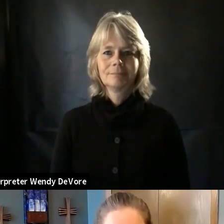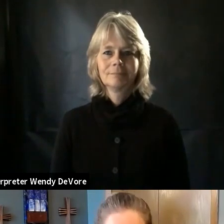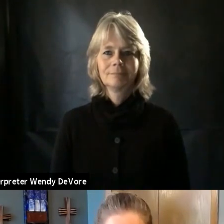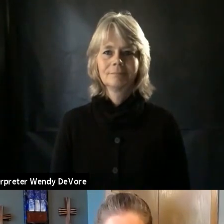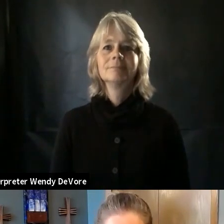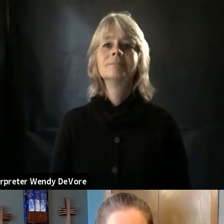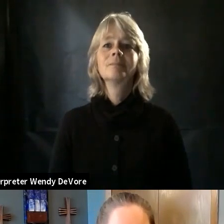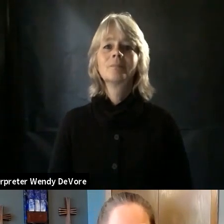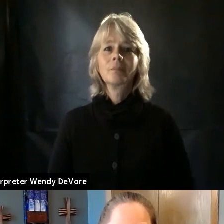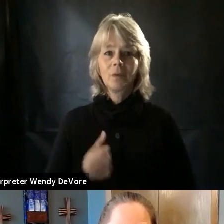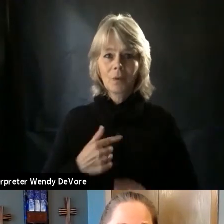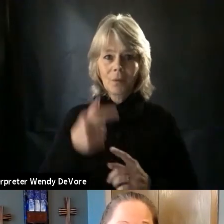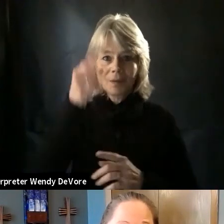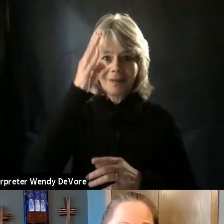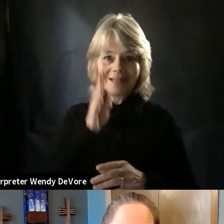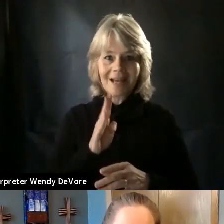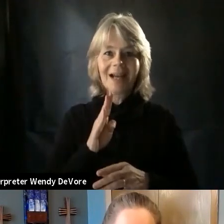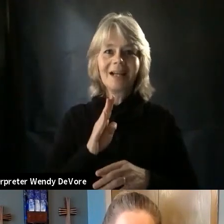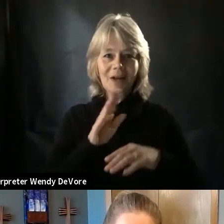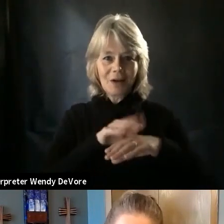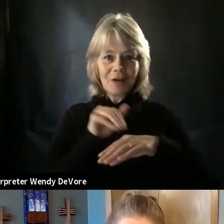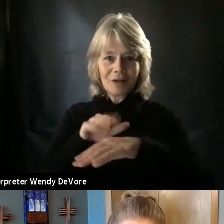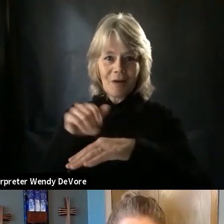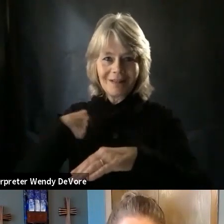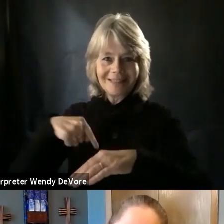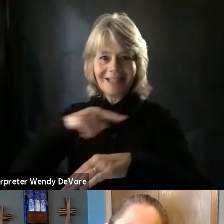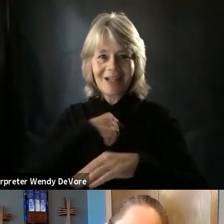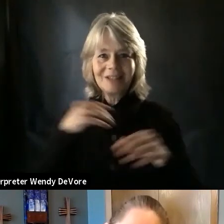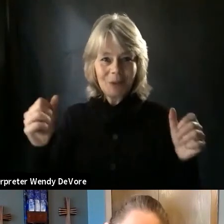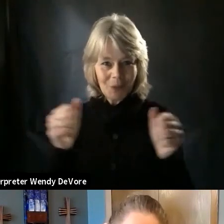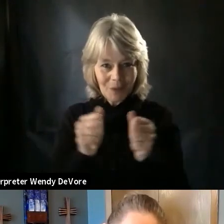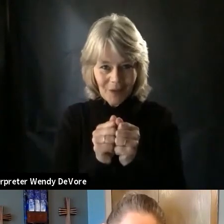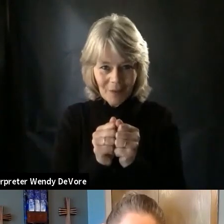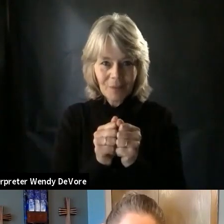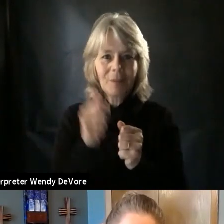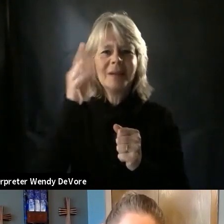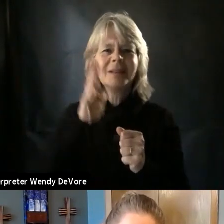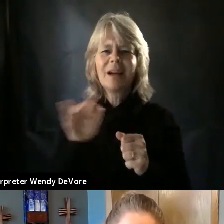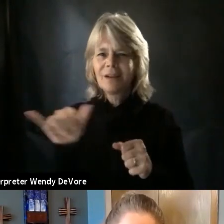As God gathers us together, God also sends us out.